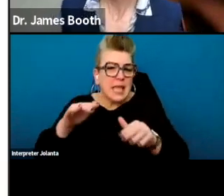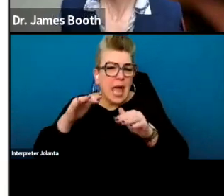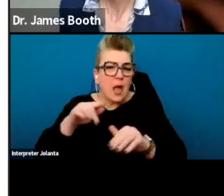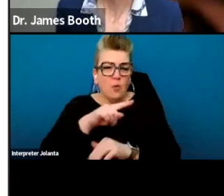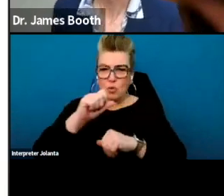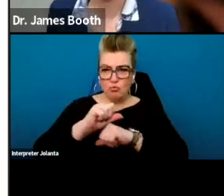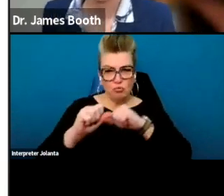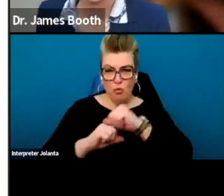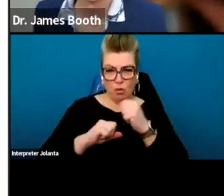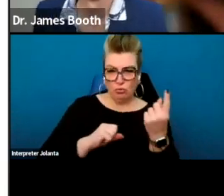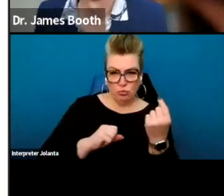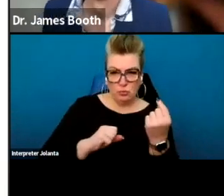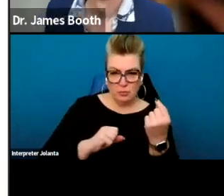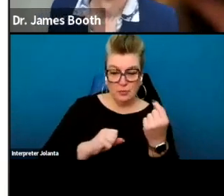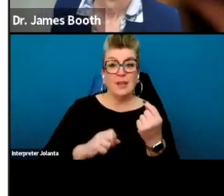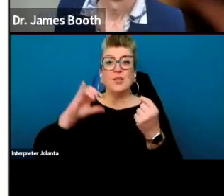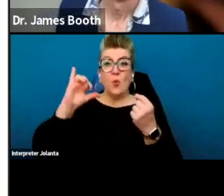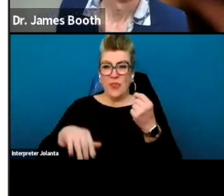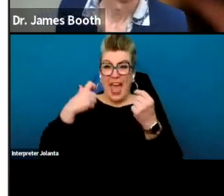going to simplify that model